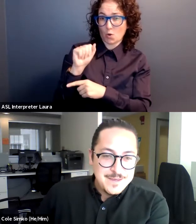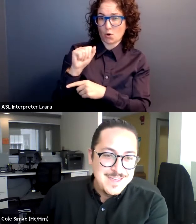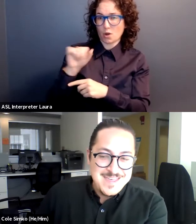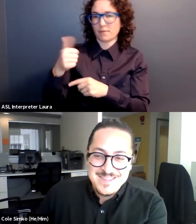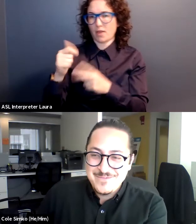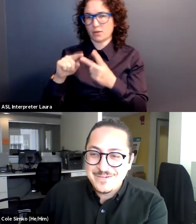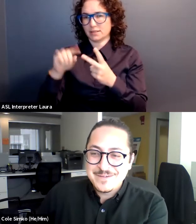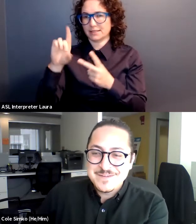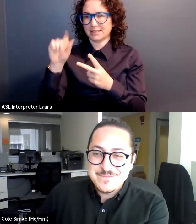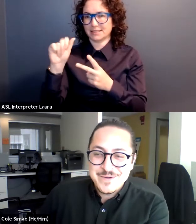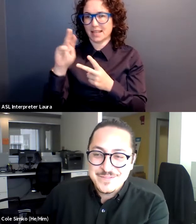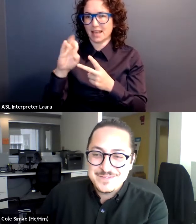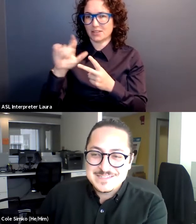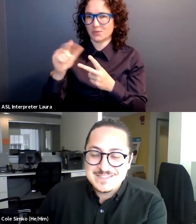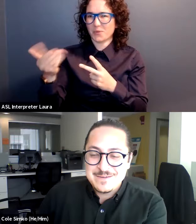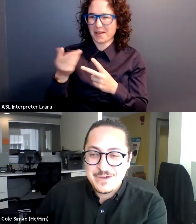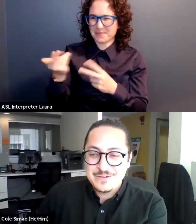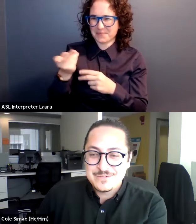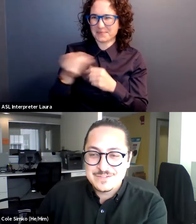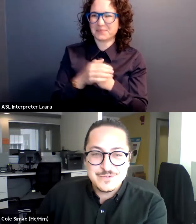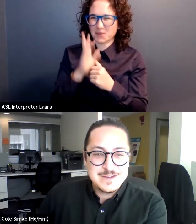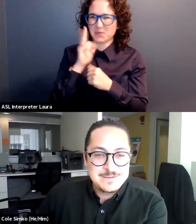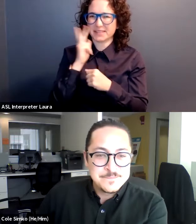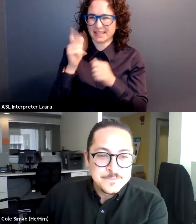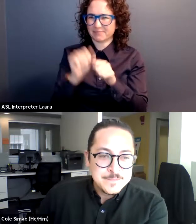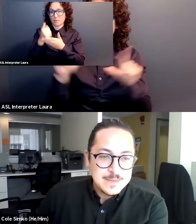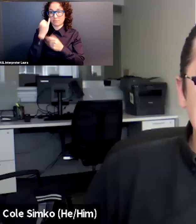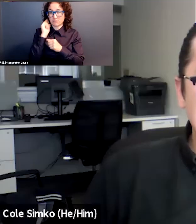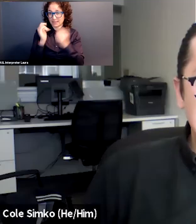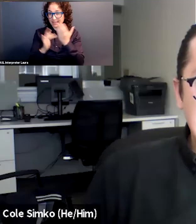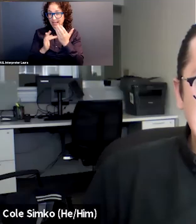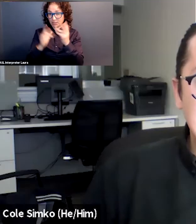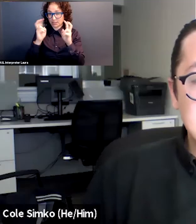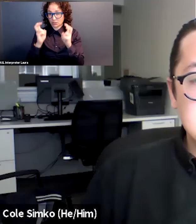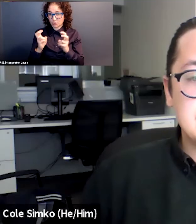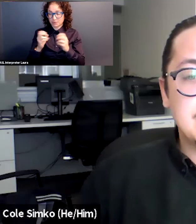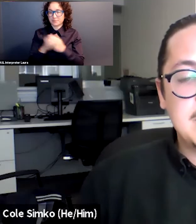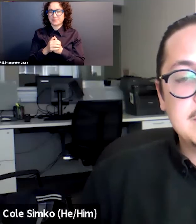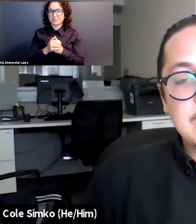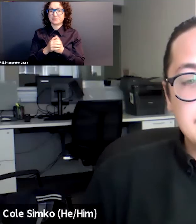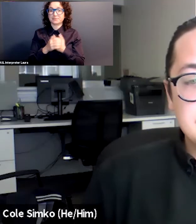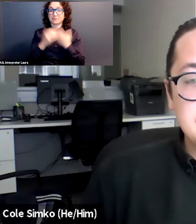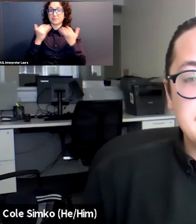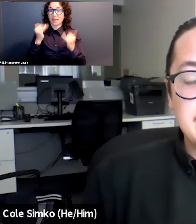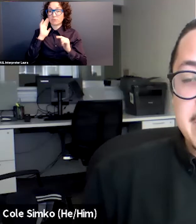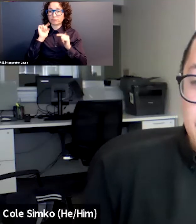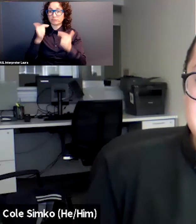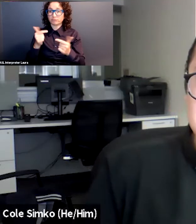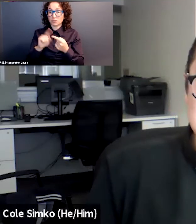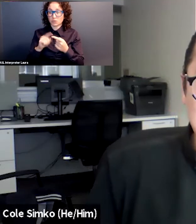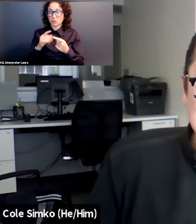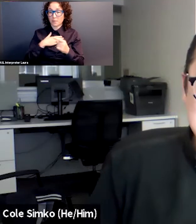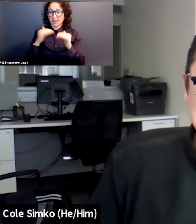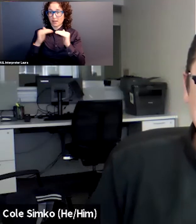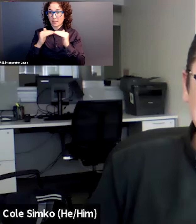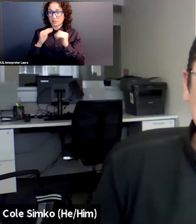So welcome them both. You'll see them on your screen. So with that, I'd like to turn things over to one of my